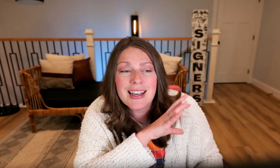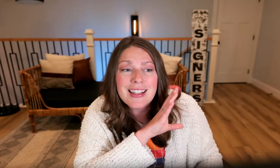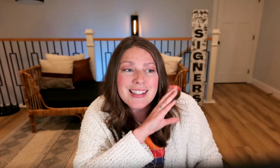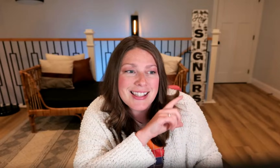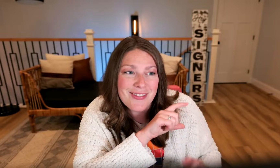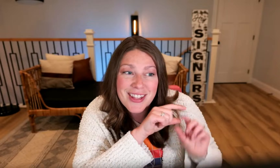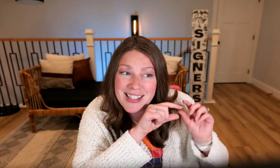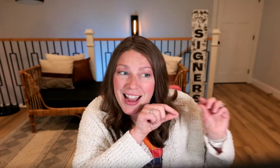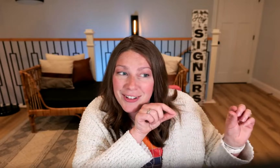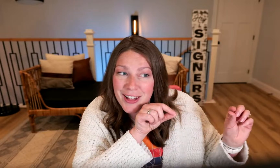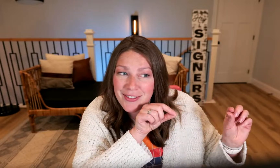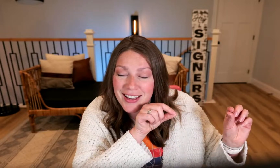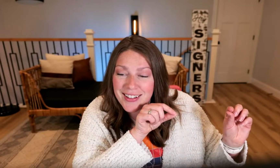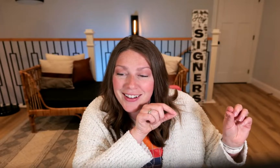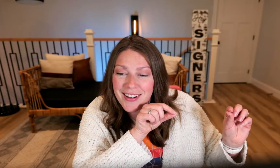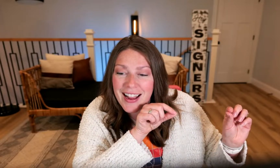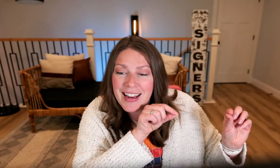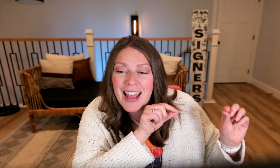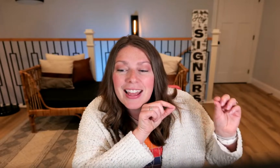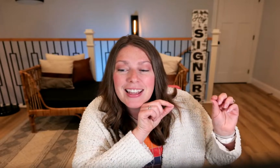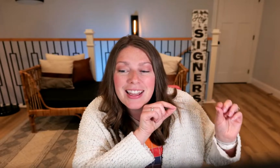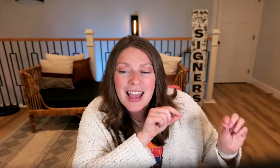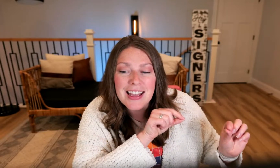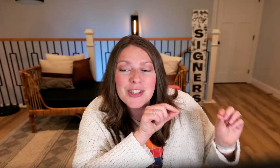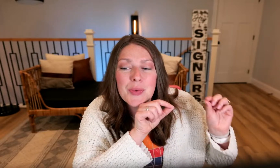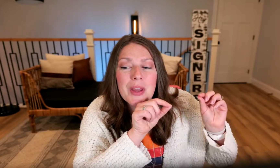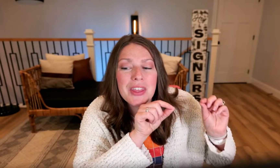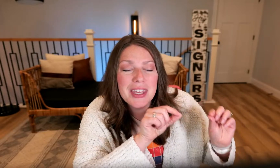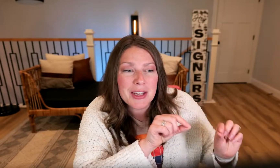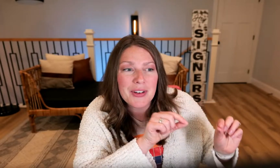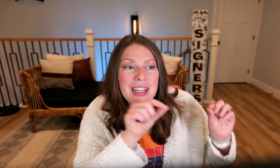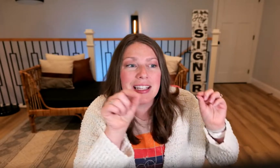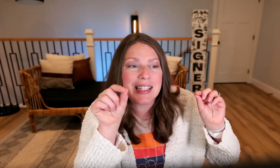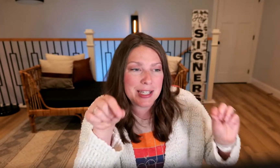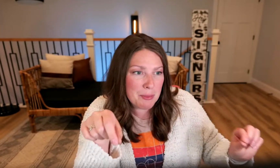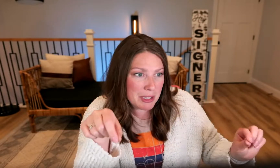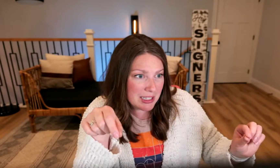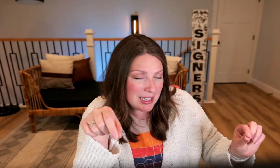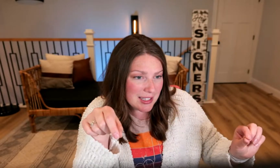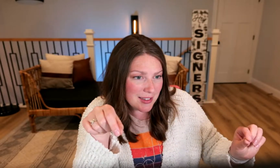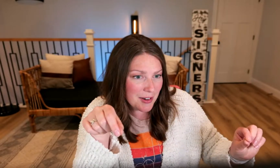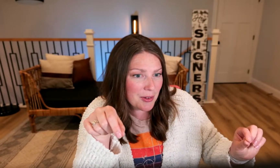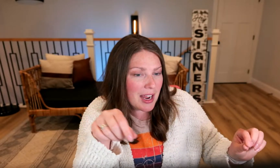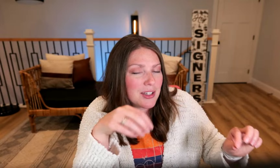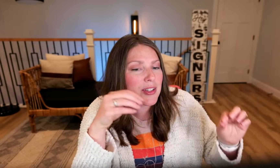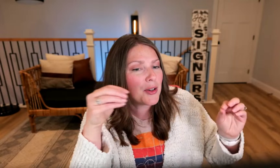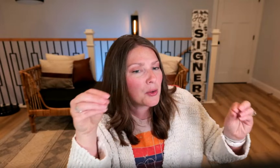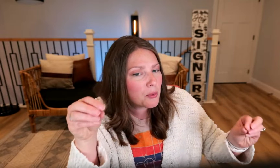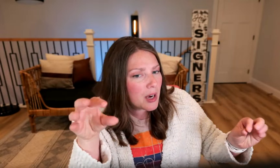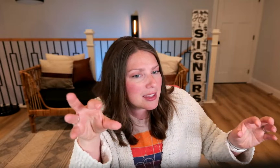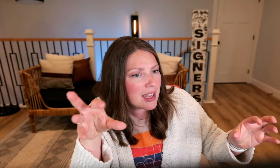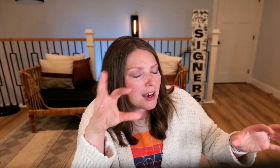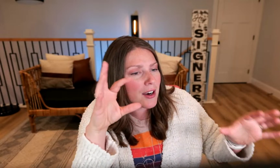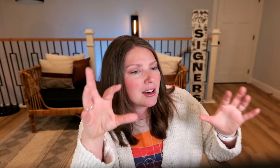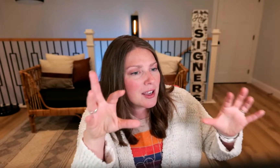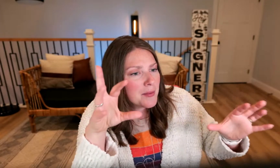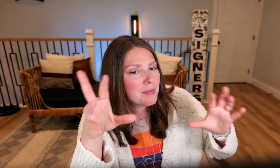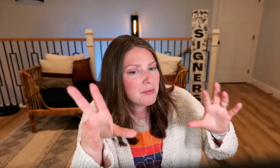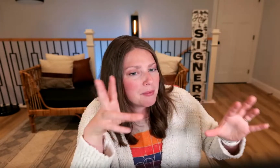this is the title of it, all right? Guests with hearing disabilities, all right? So right there,